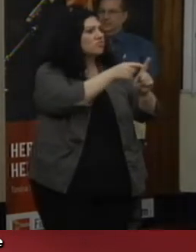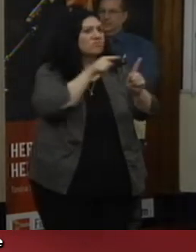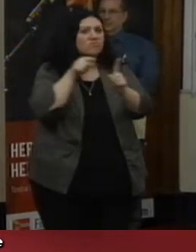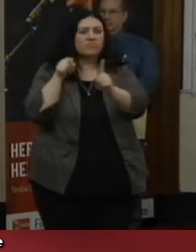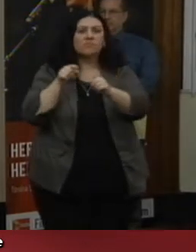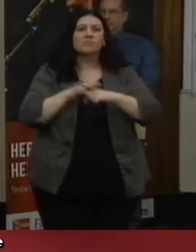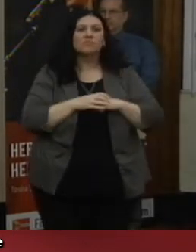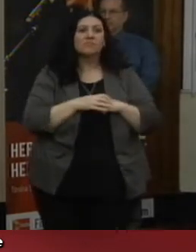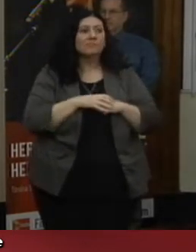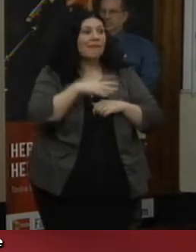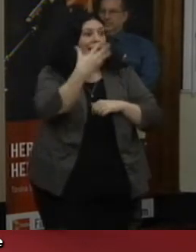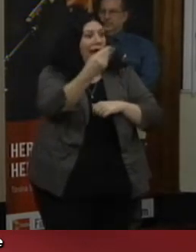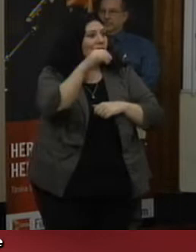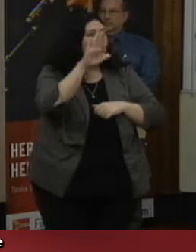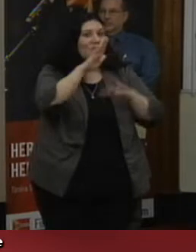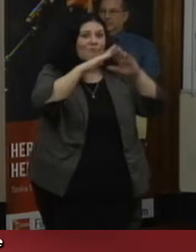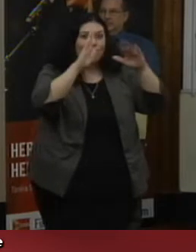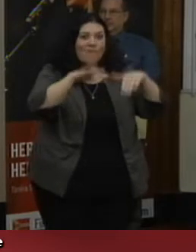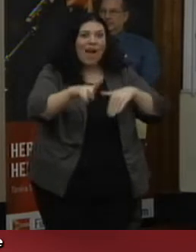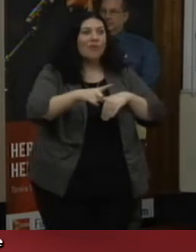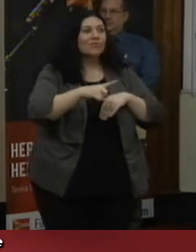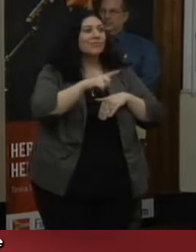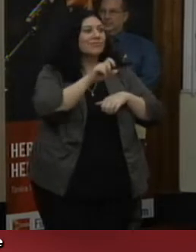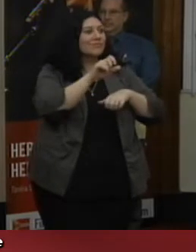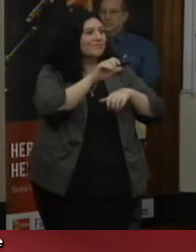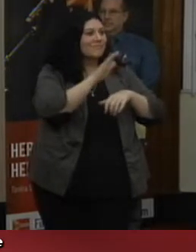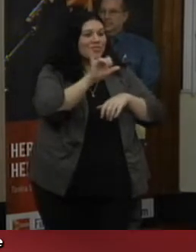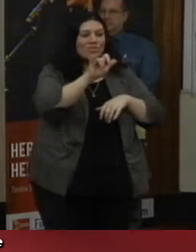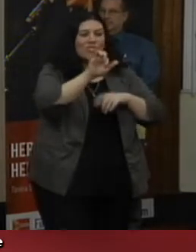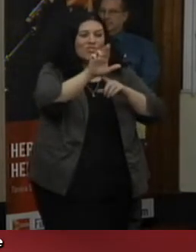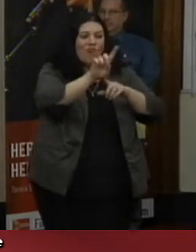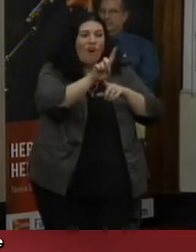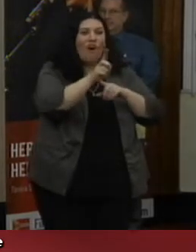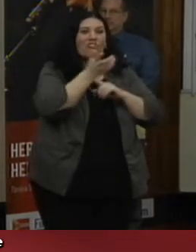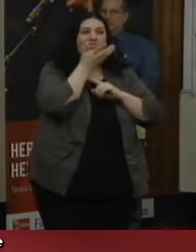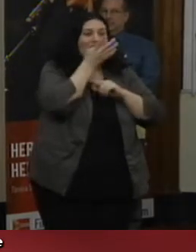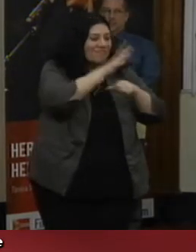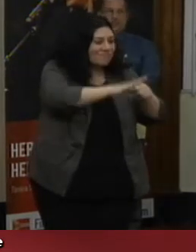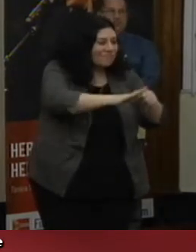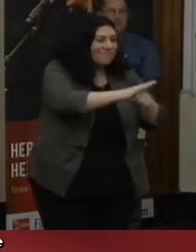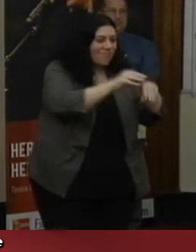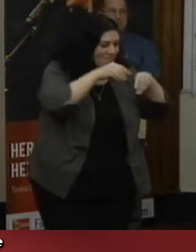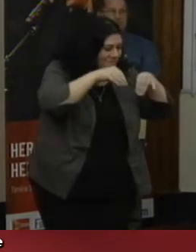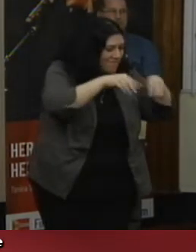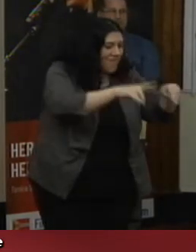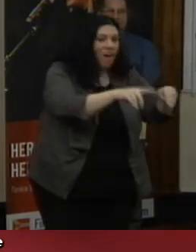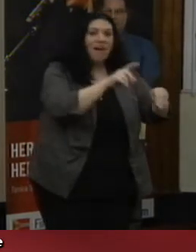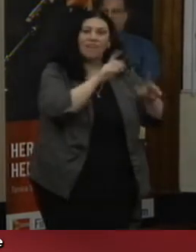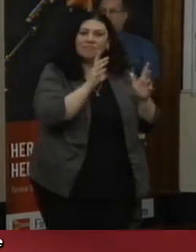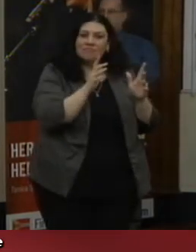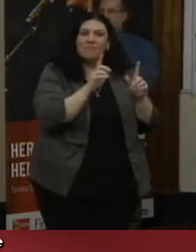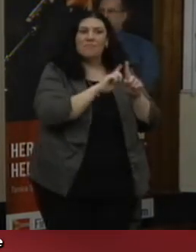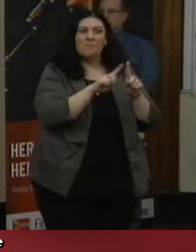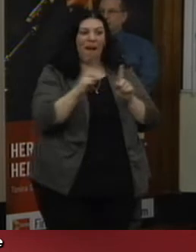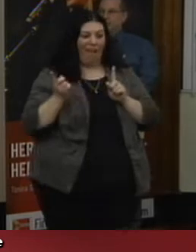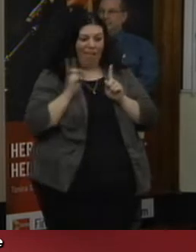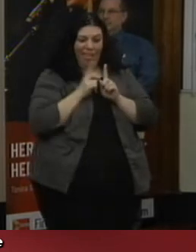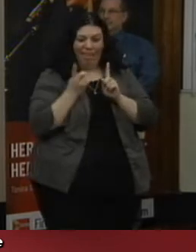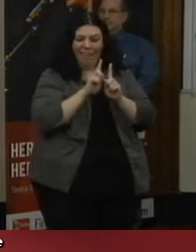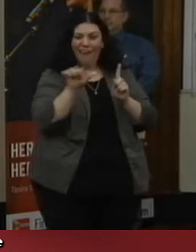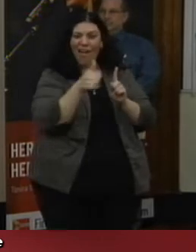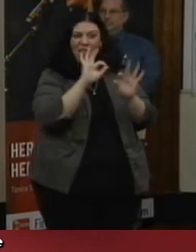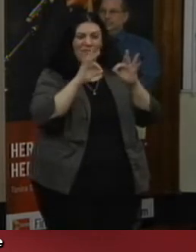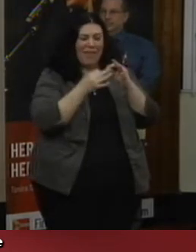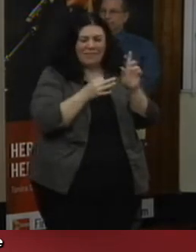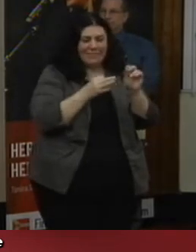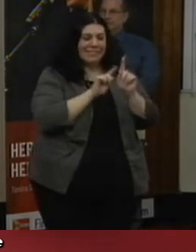Work in your yard, garden, that's fine. Maintains a distance there if you're with other folks. And go to